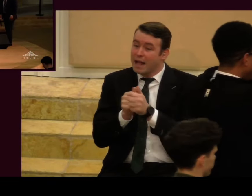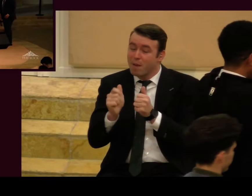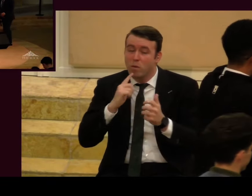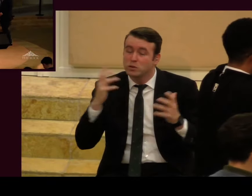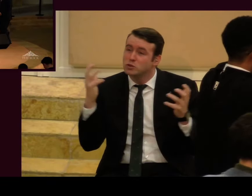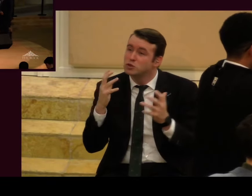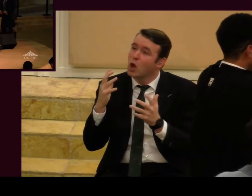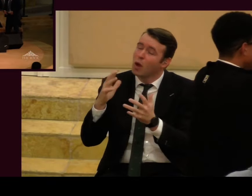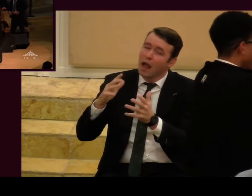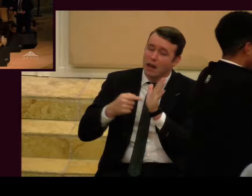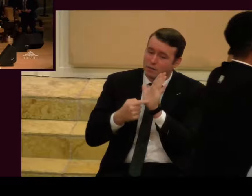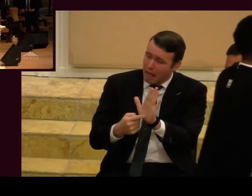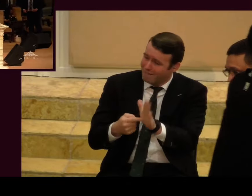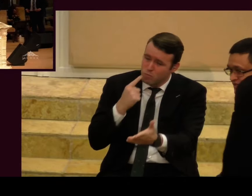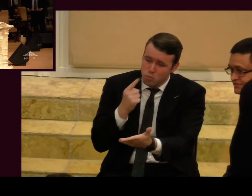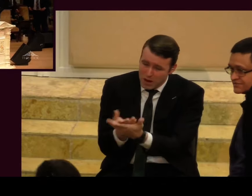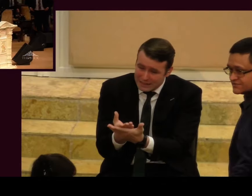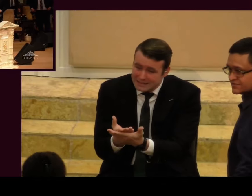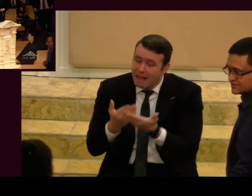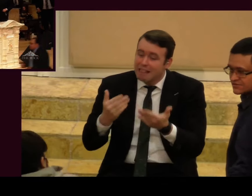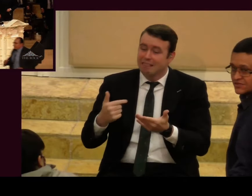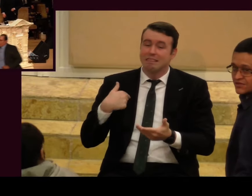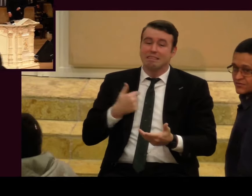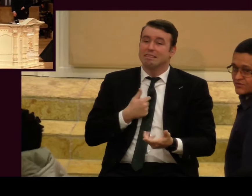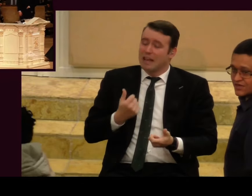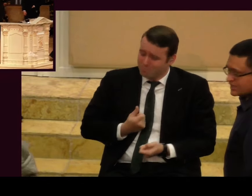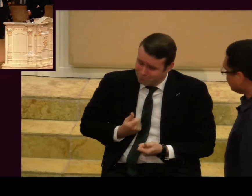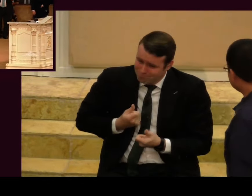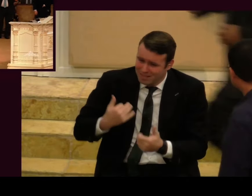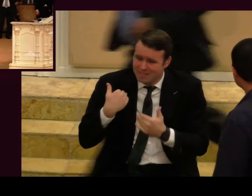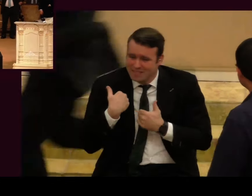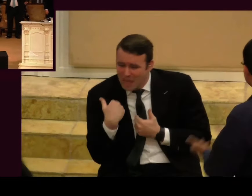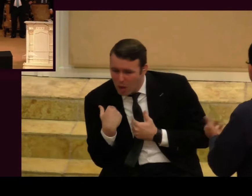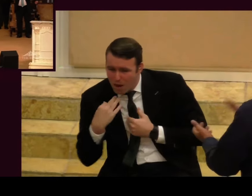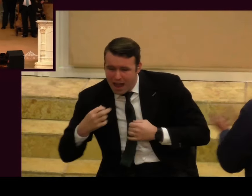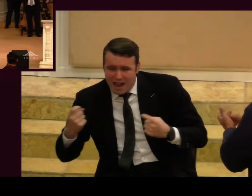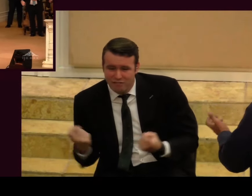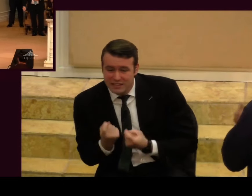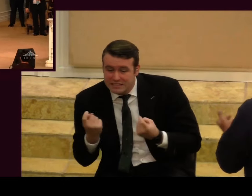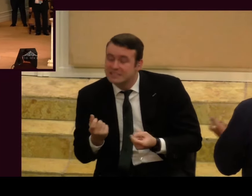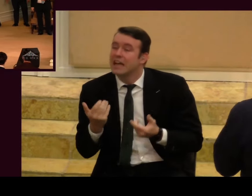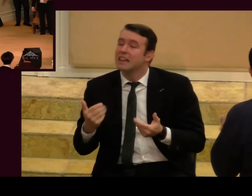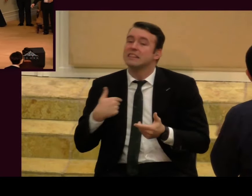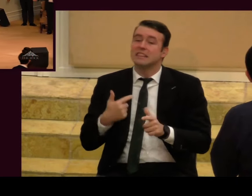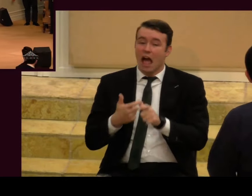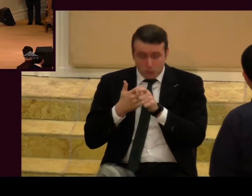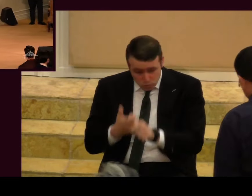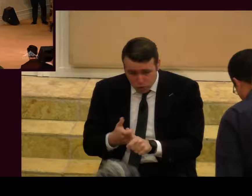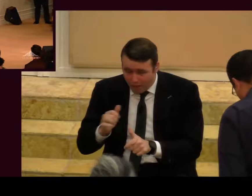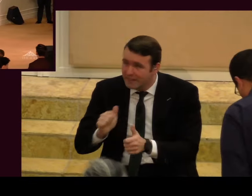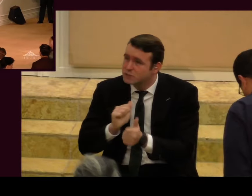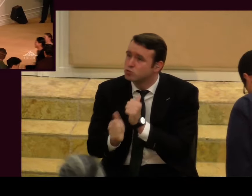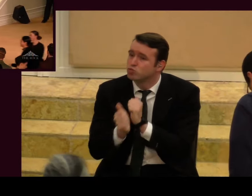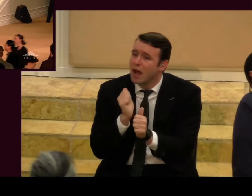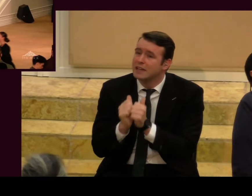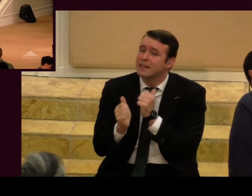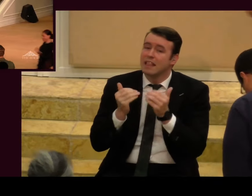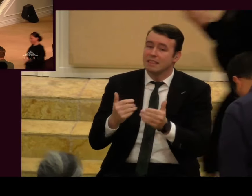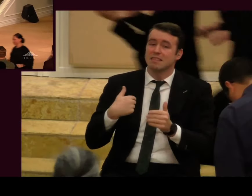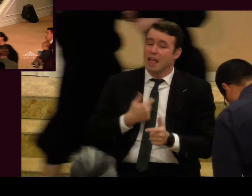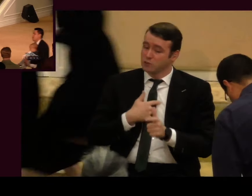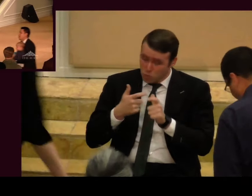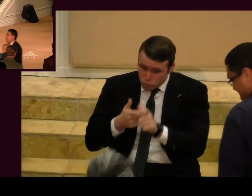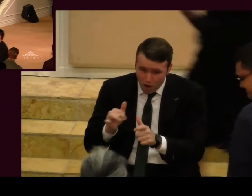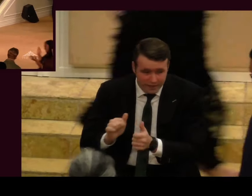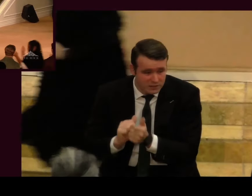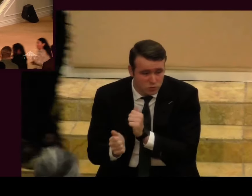compassed with so great a cloud of witness, let us cast off the weight and the sin, and let us run this race.